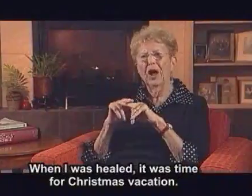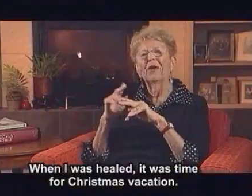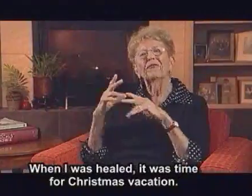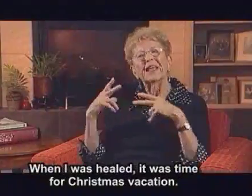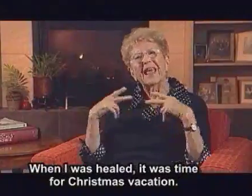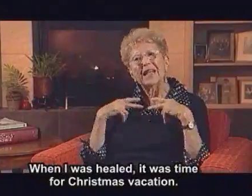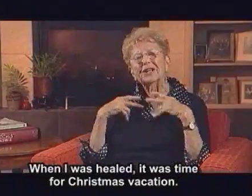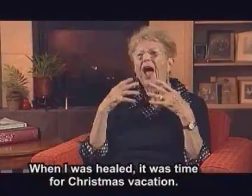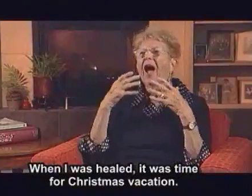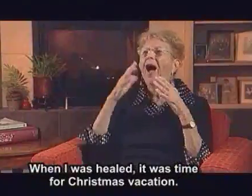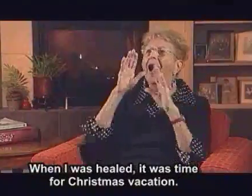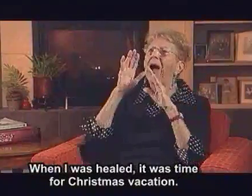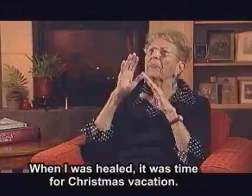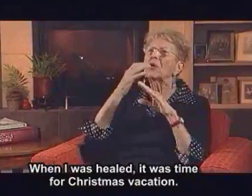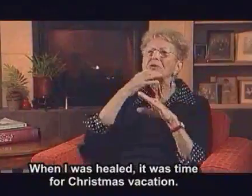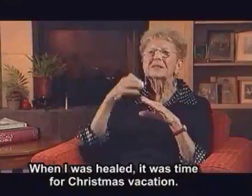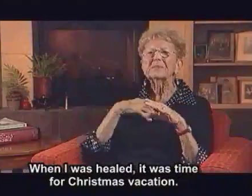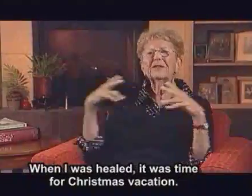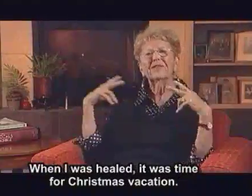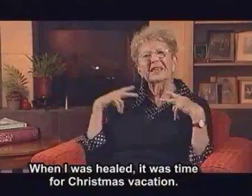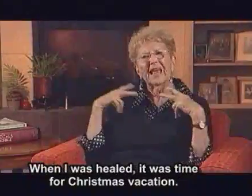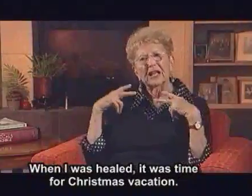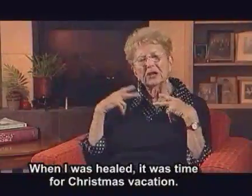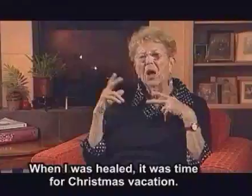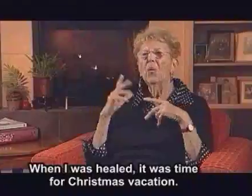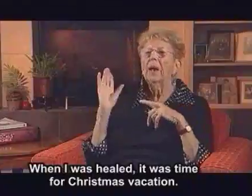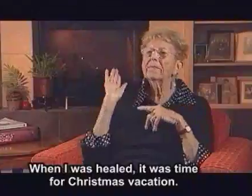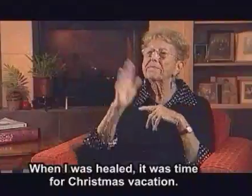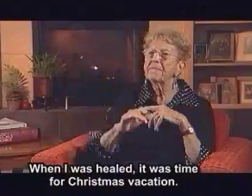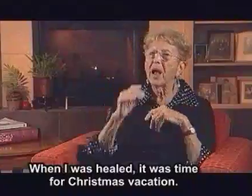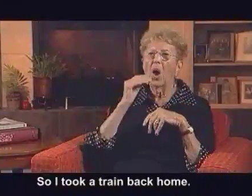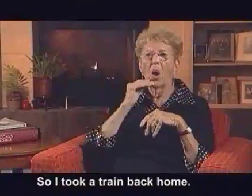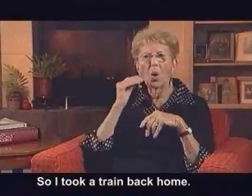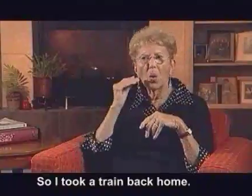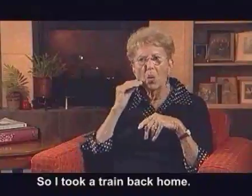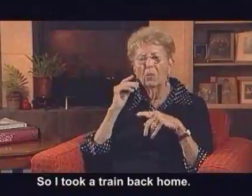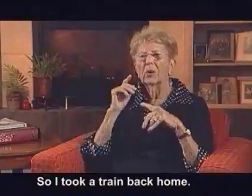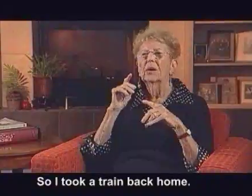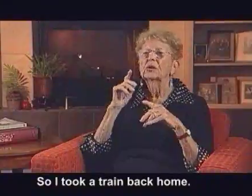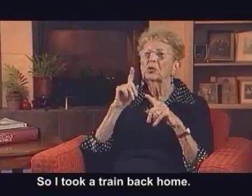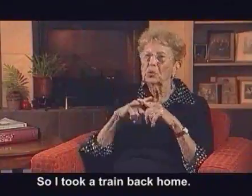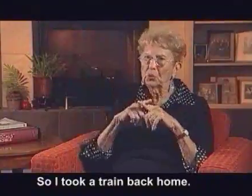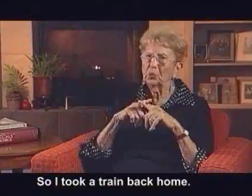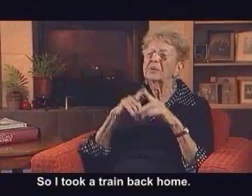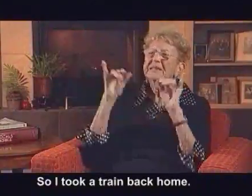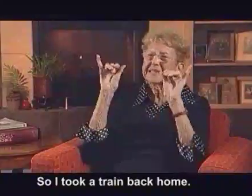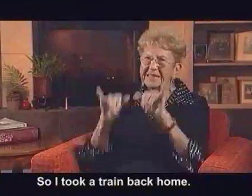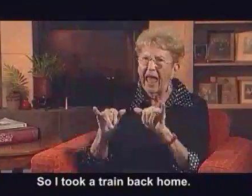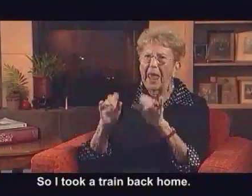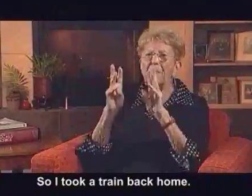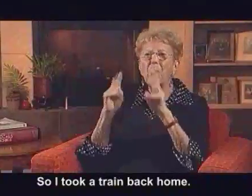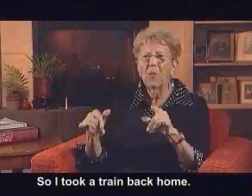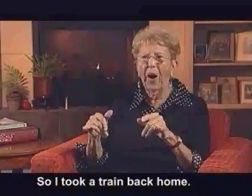When I was healed, it was time for Christmas vacation, so I took a train back home.